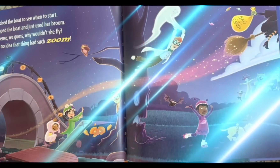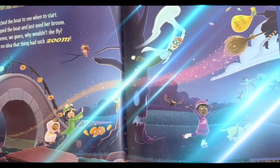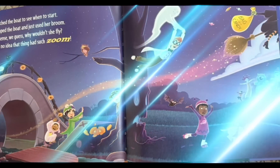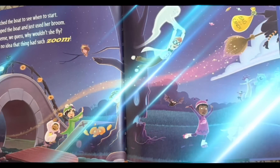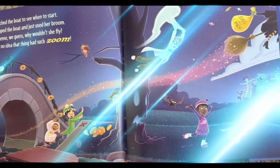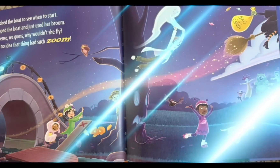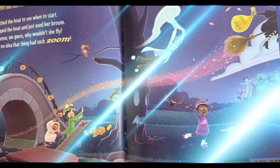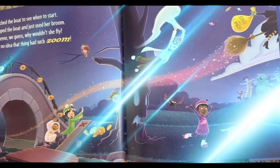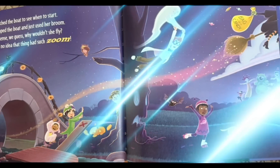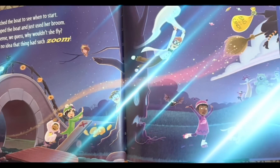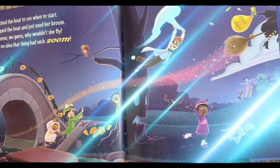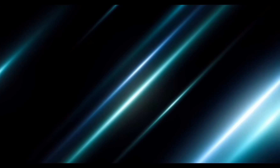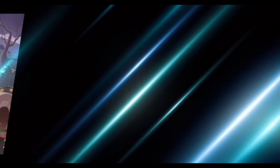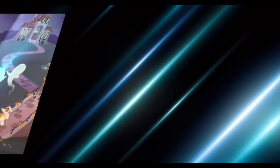zoom.